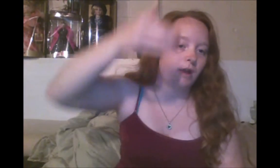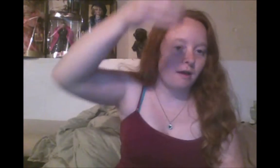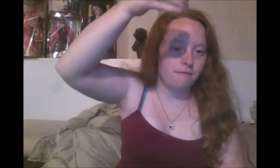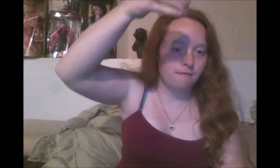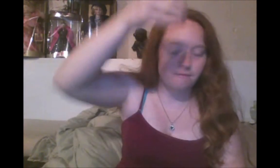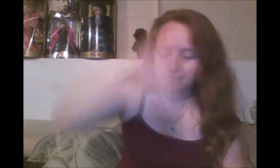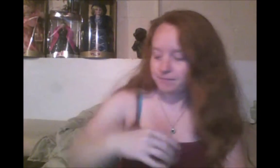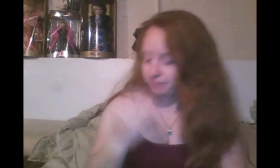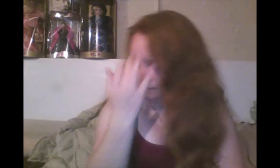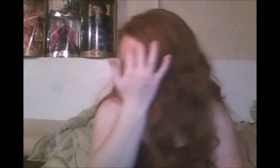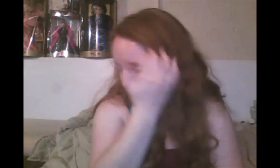Giraffe.